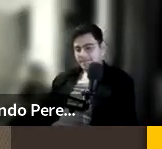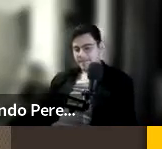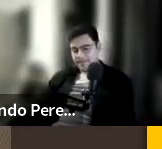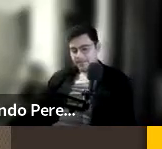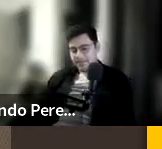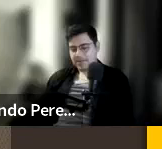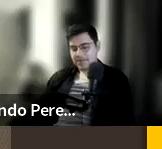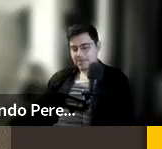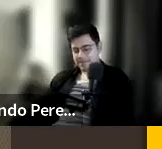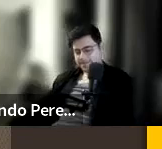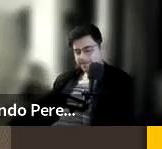Very good.